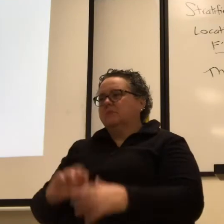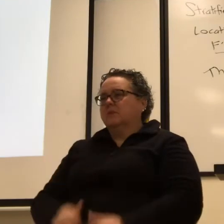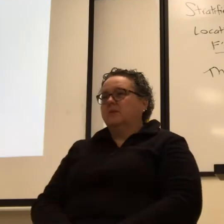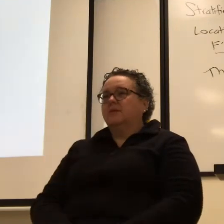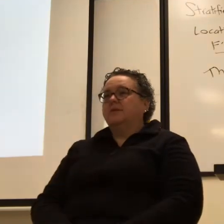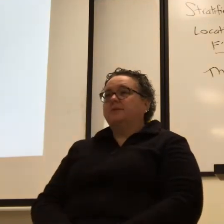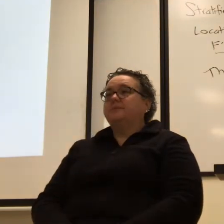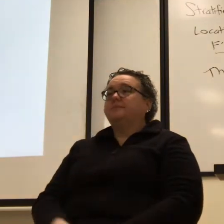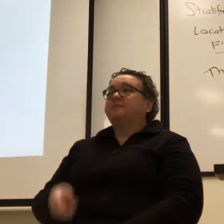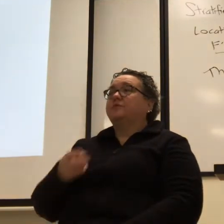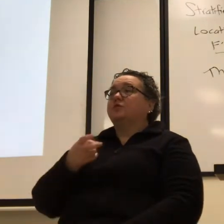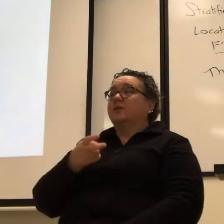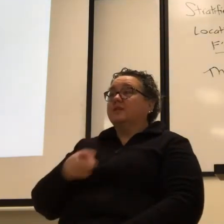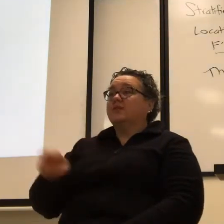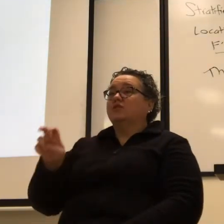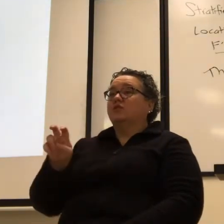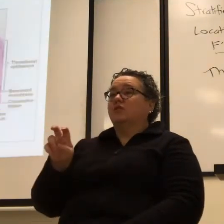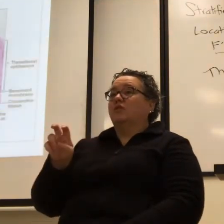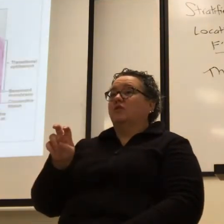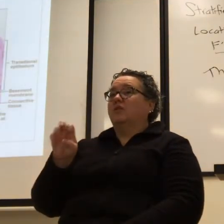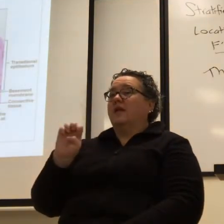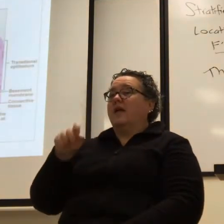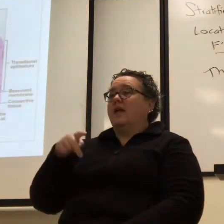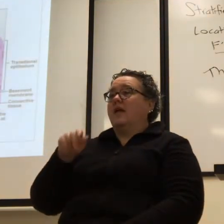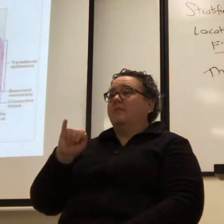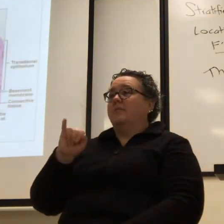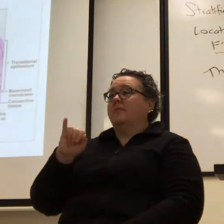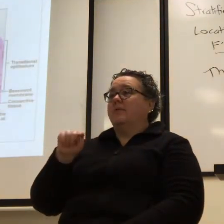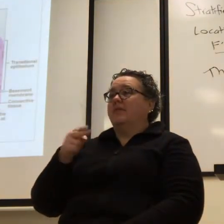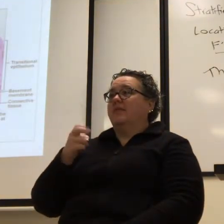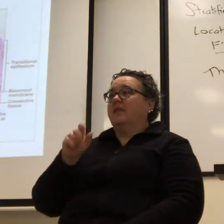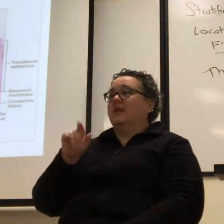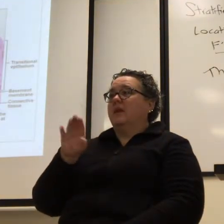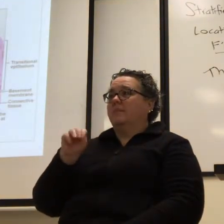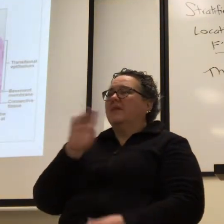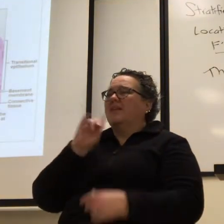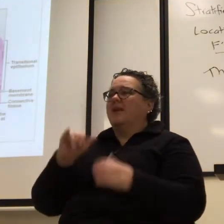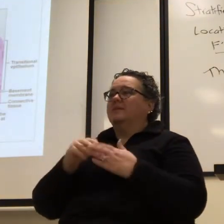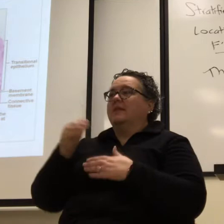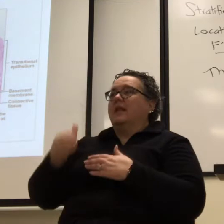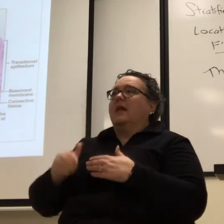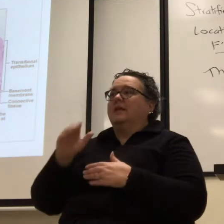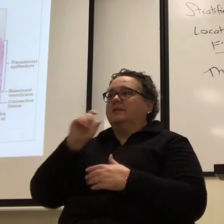All right, so the transitional epithelium is the next tissue, and